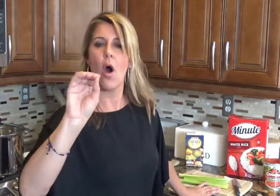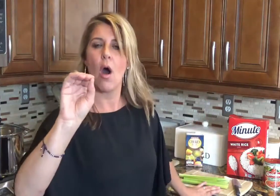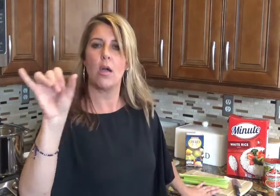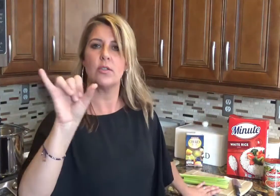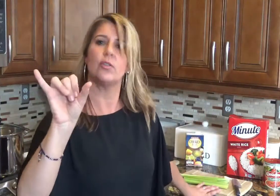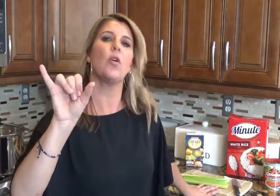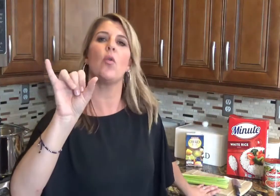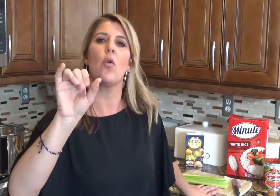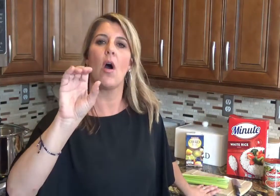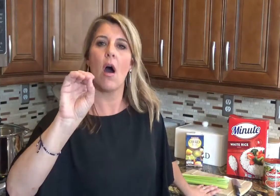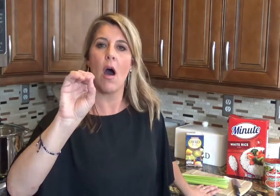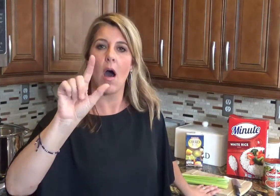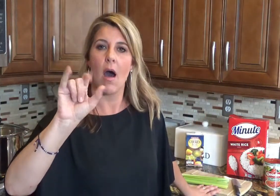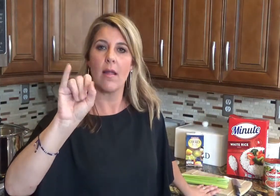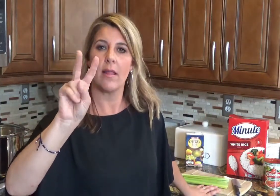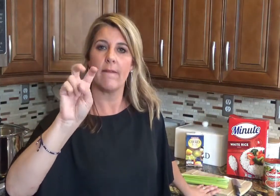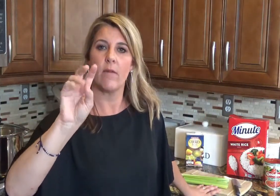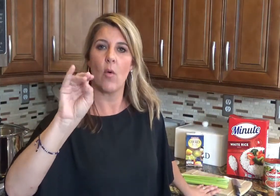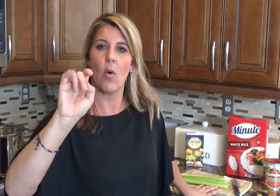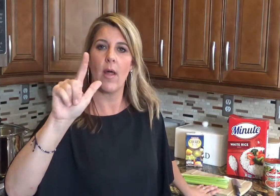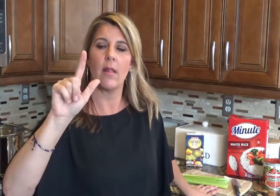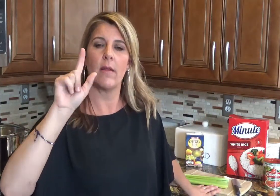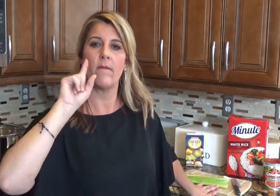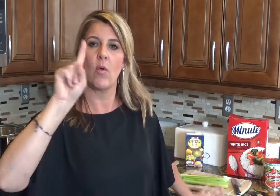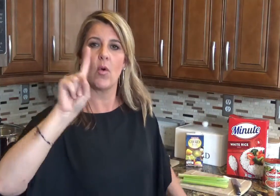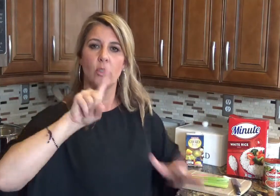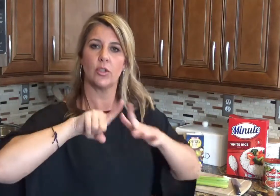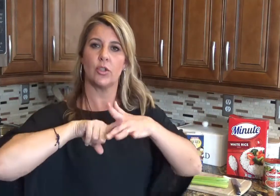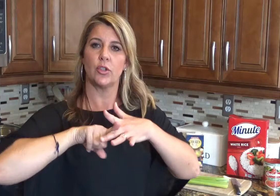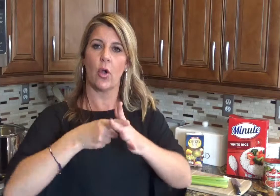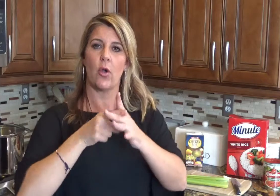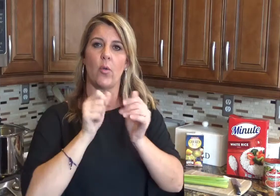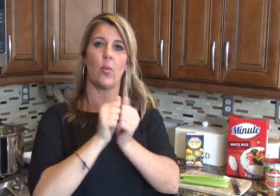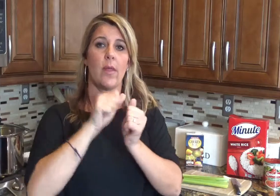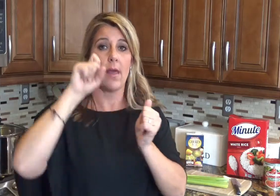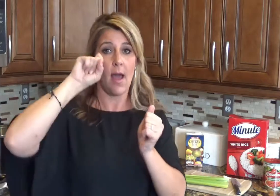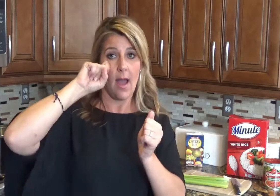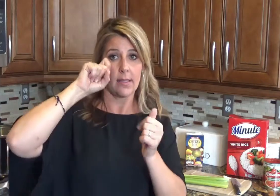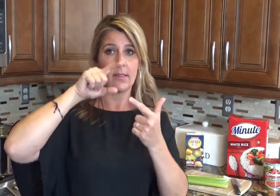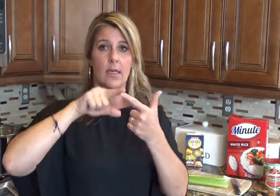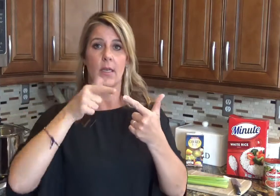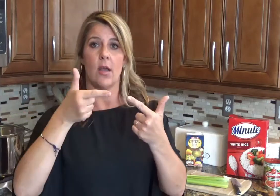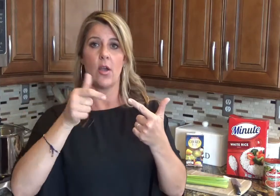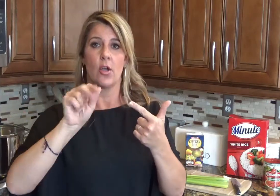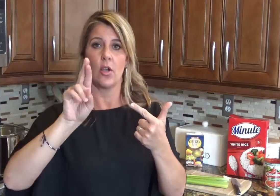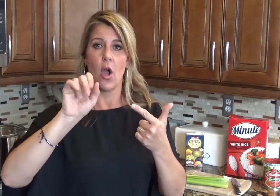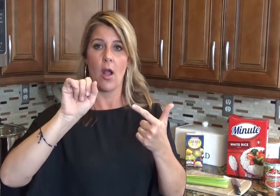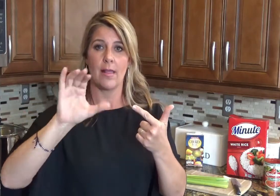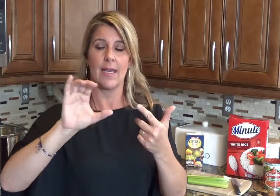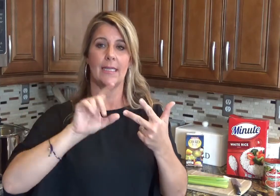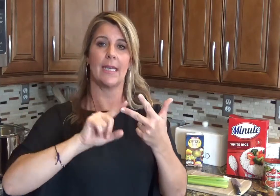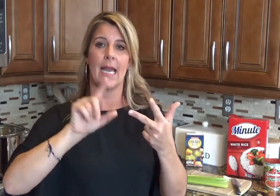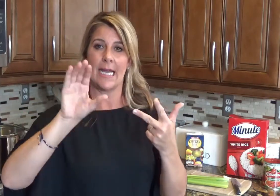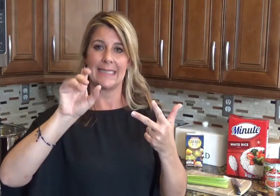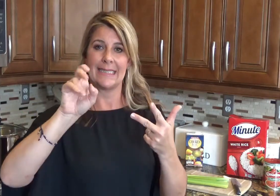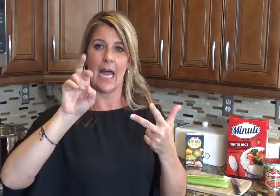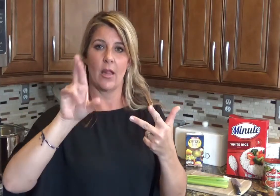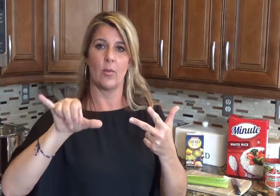Oh, I also forgot to add, you do need olive oil to start with, so you can just add your onions and garlic and